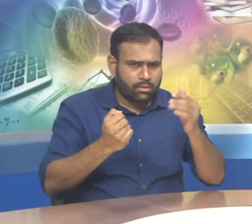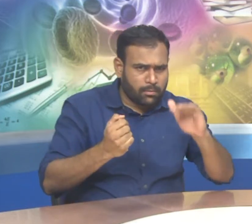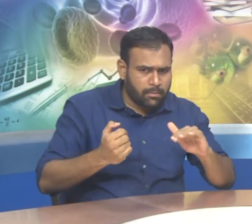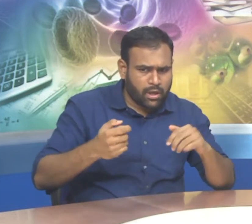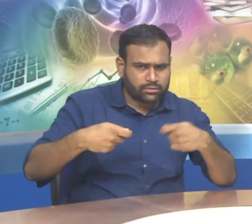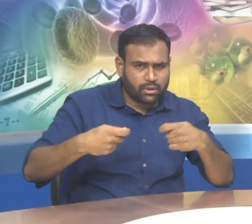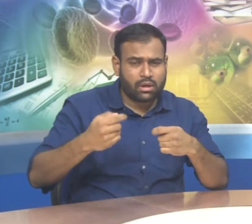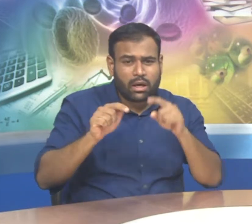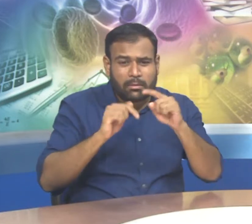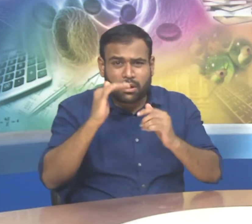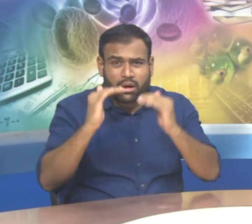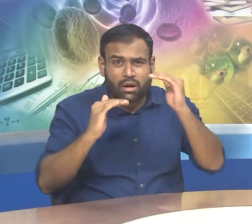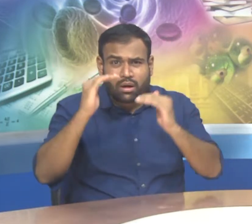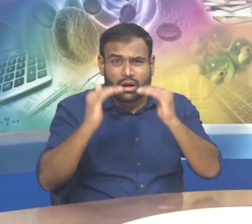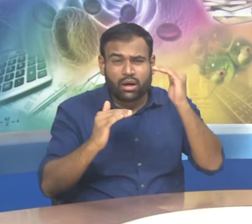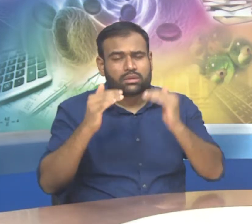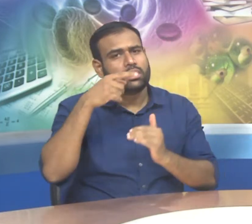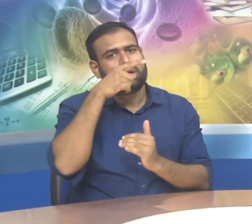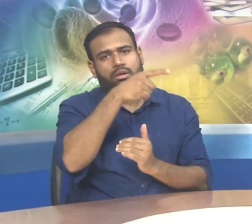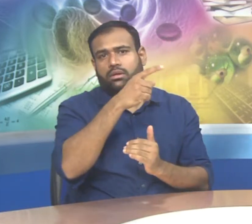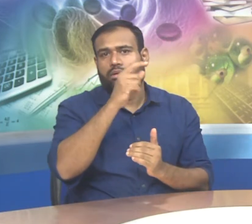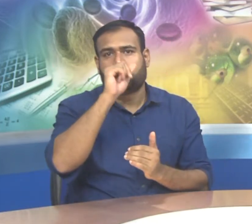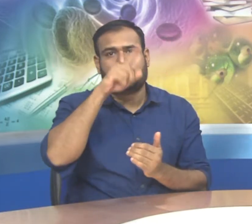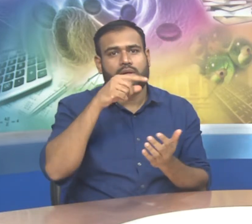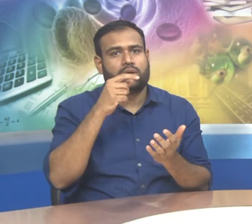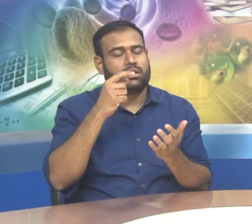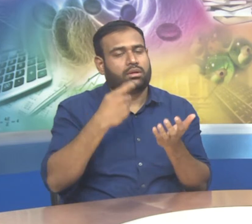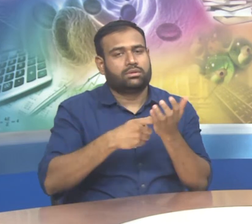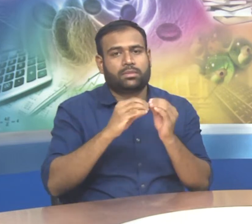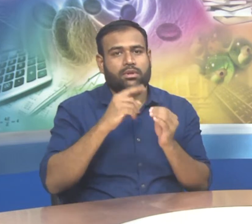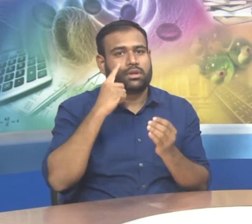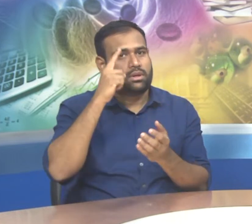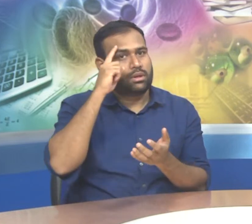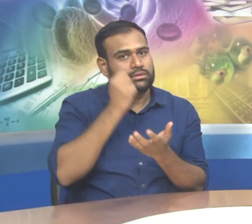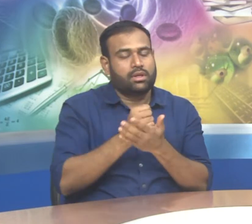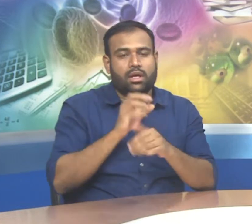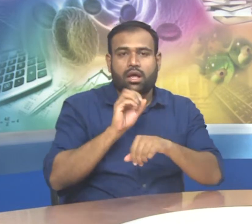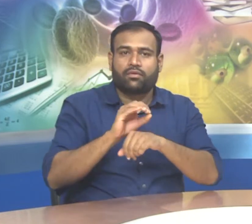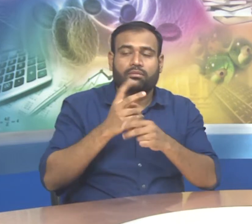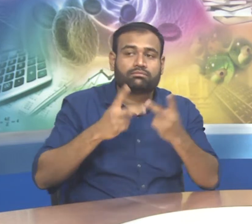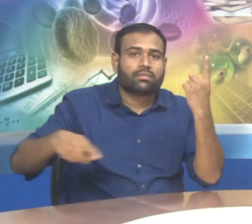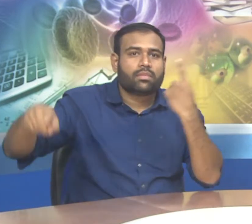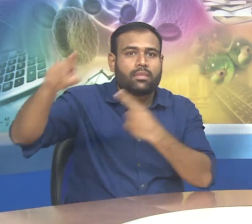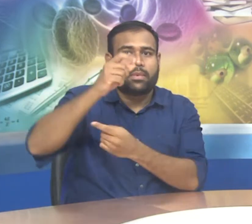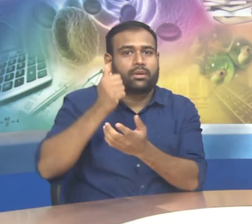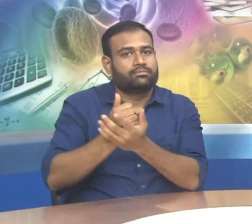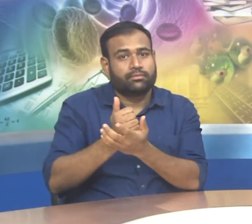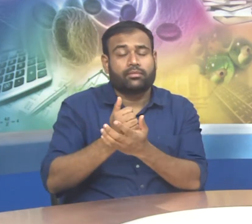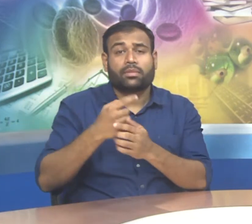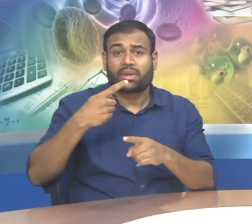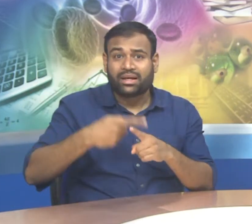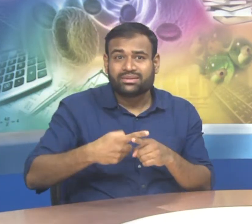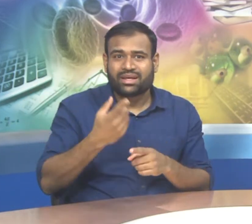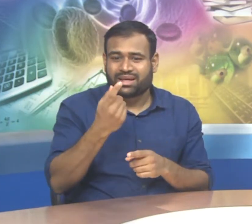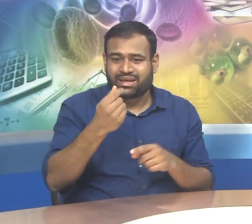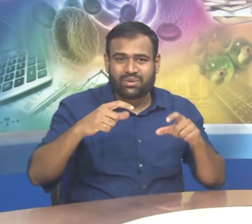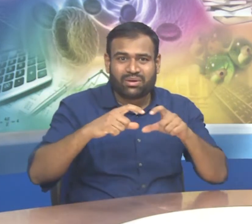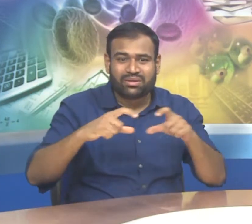rates. The rates should be increased or decreased or whatever the economy